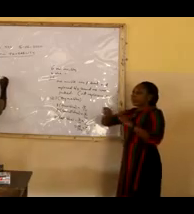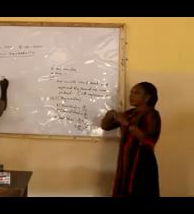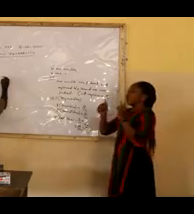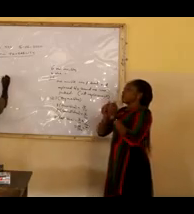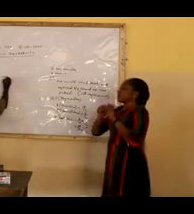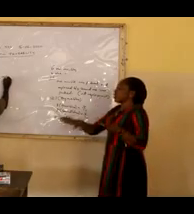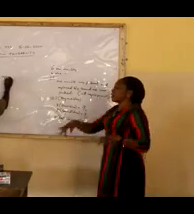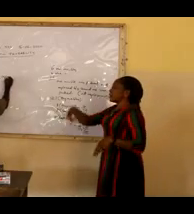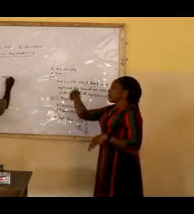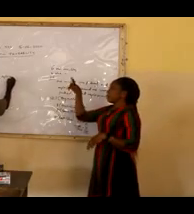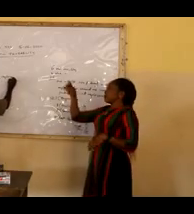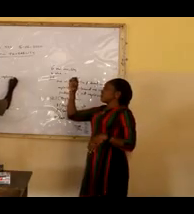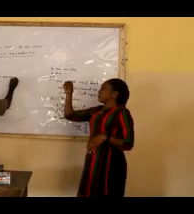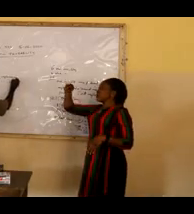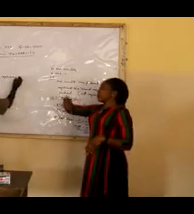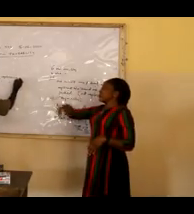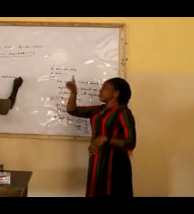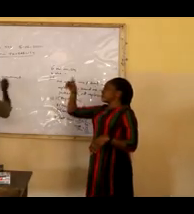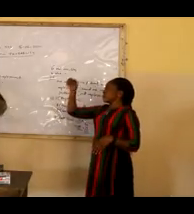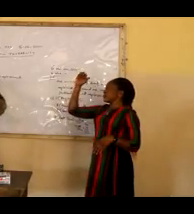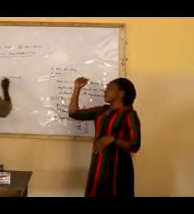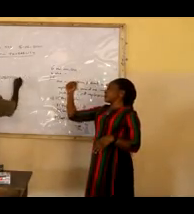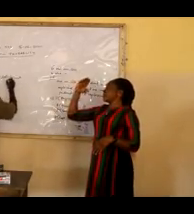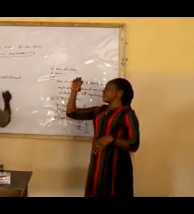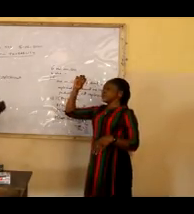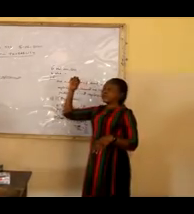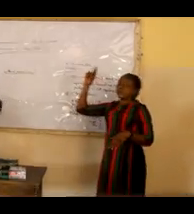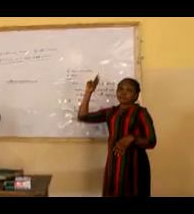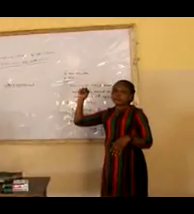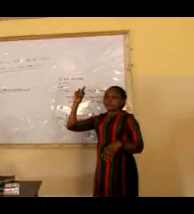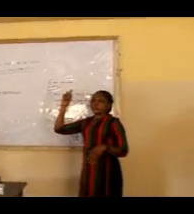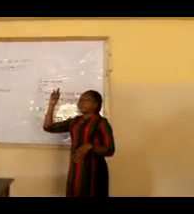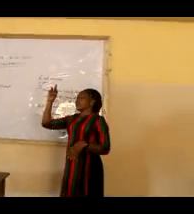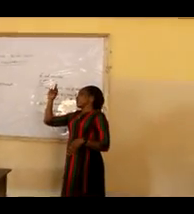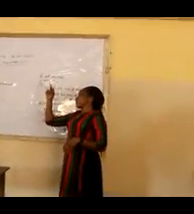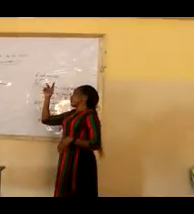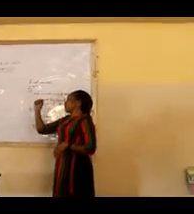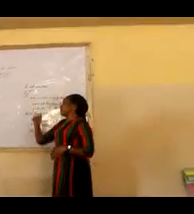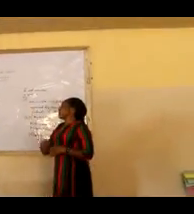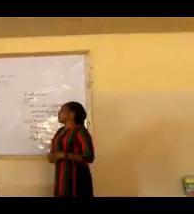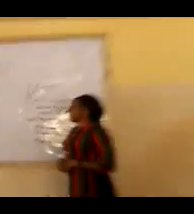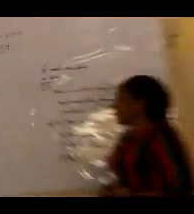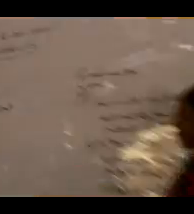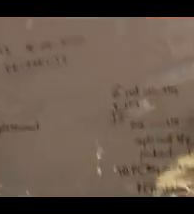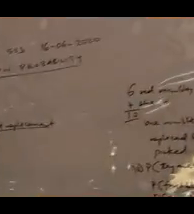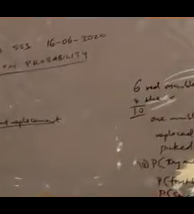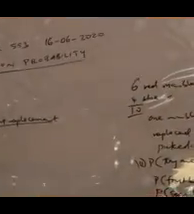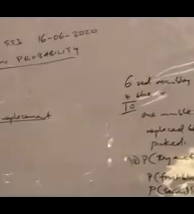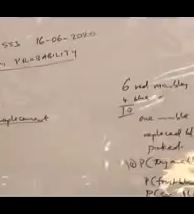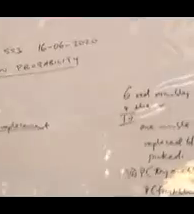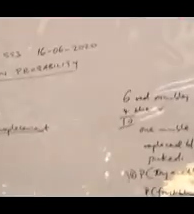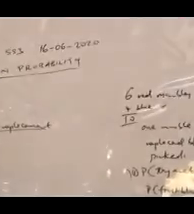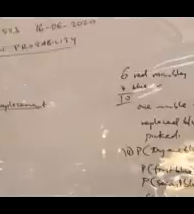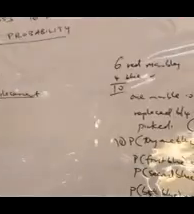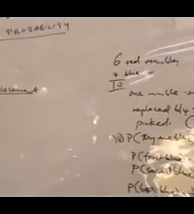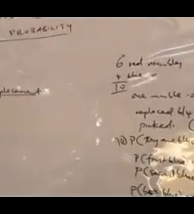Without replacement. So let us quickly do this. Do not among the question asked. Then, if